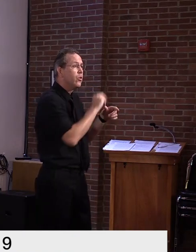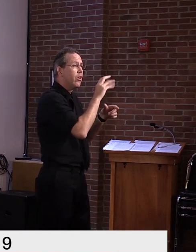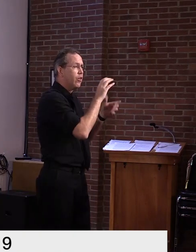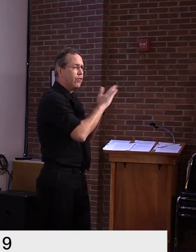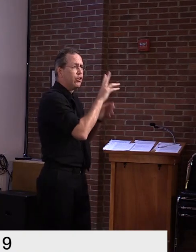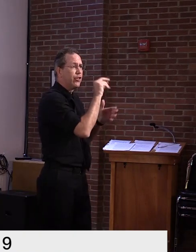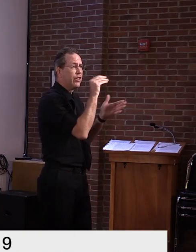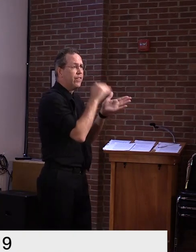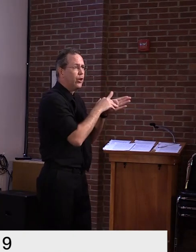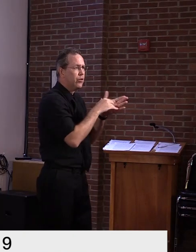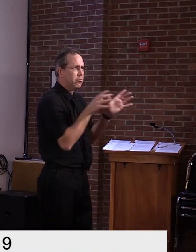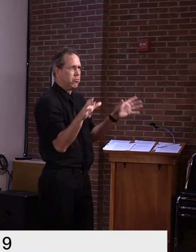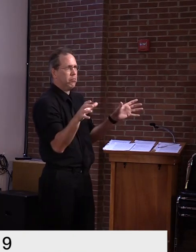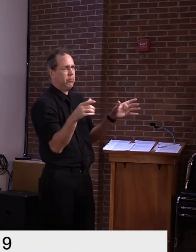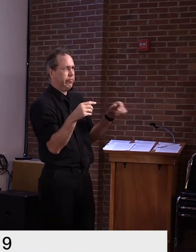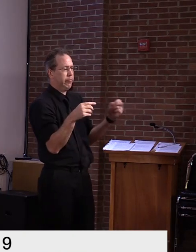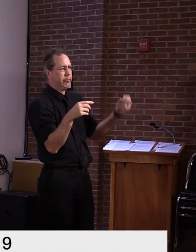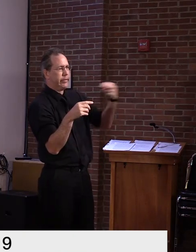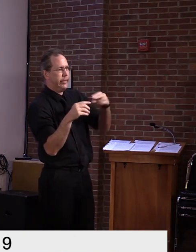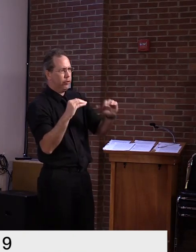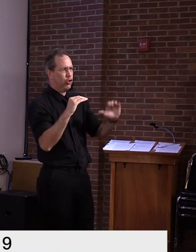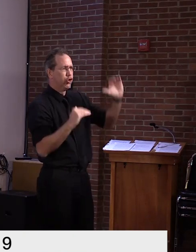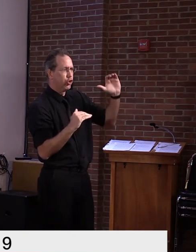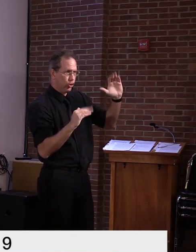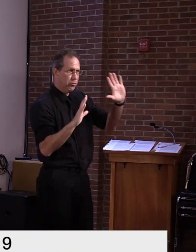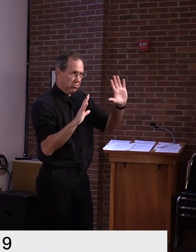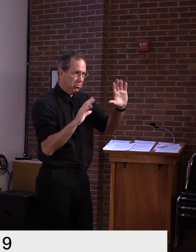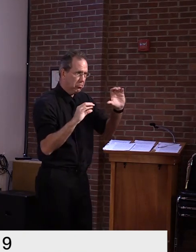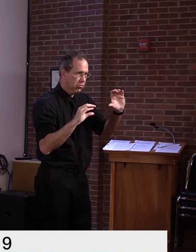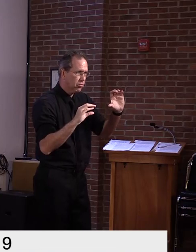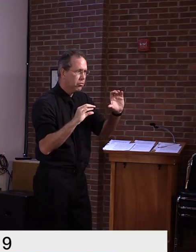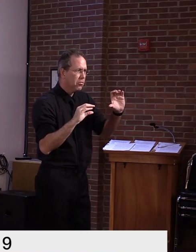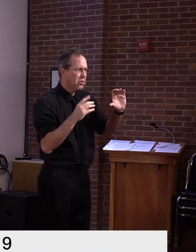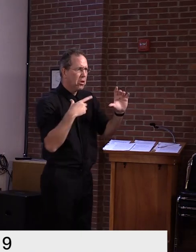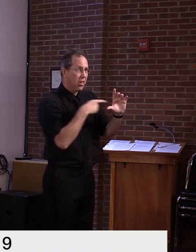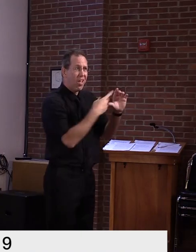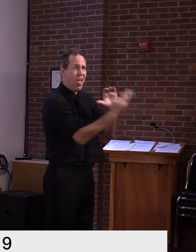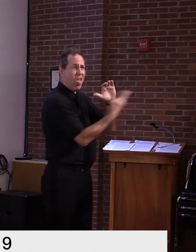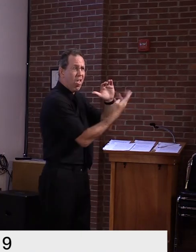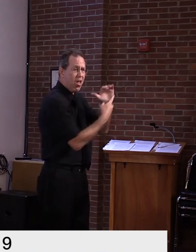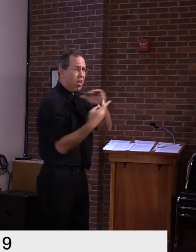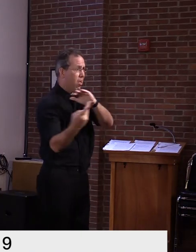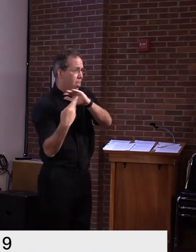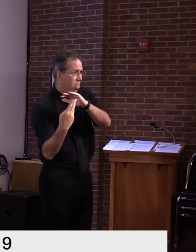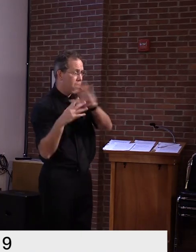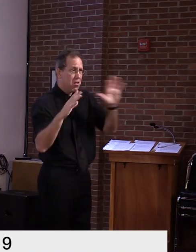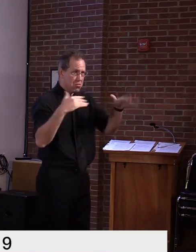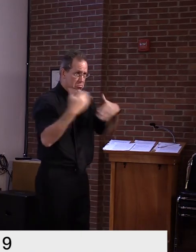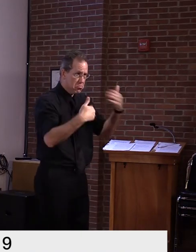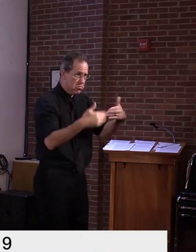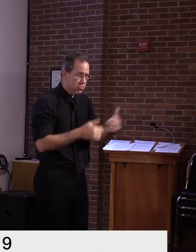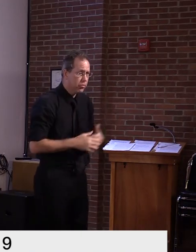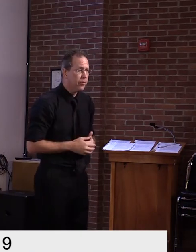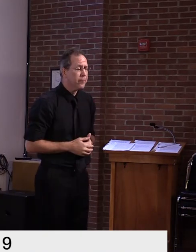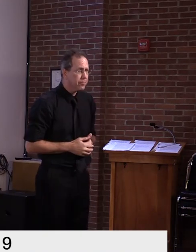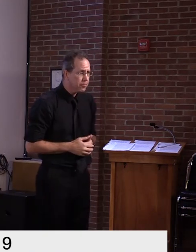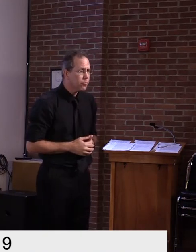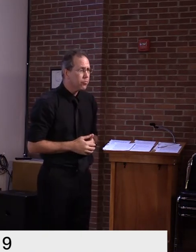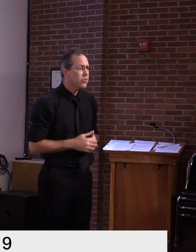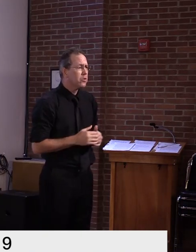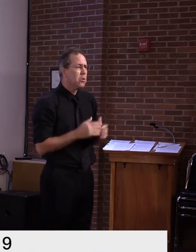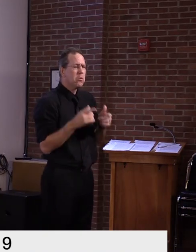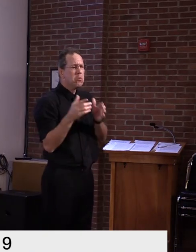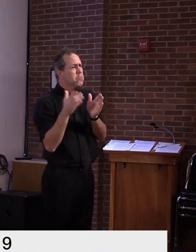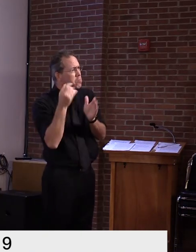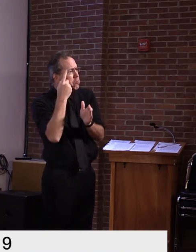their campus for on-campus in-person instruction. But when we look to the prevalence, I think that's the thing that is